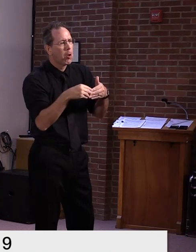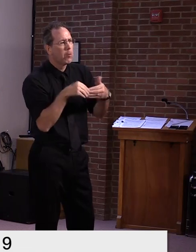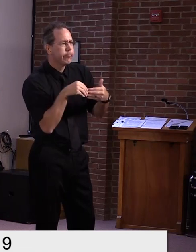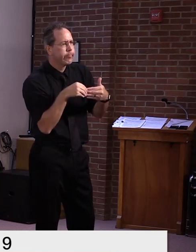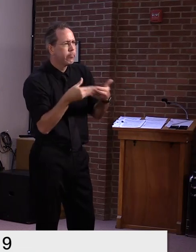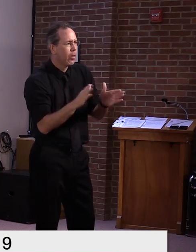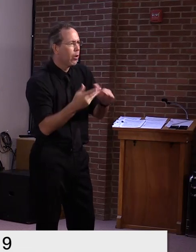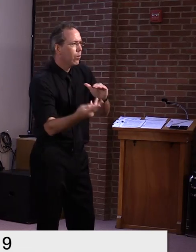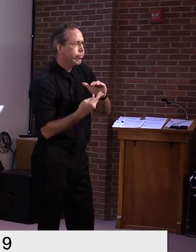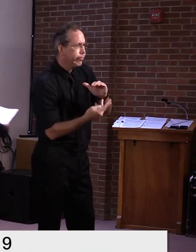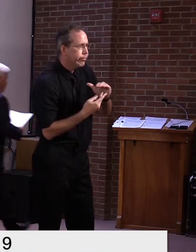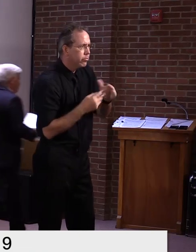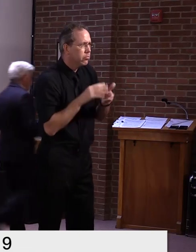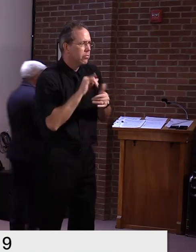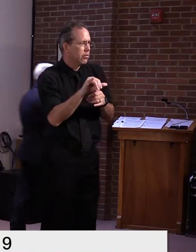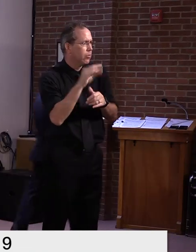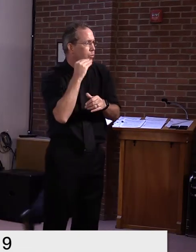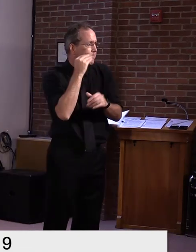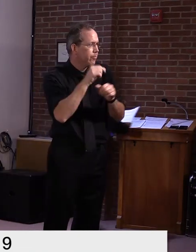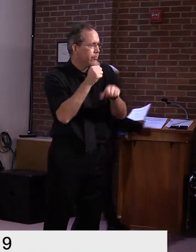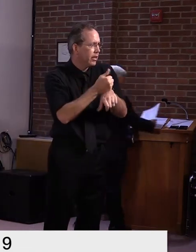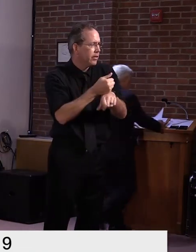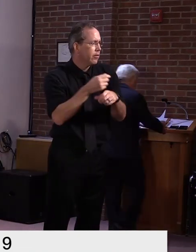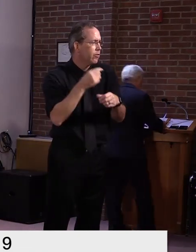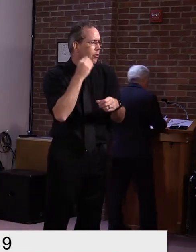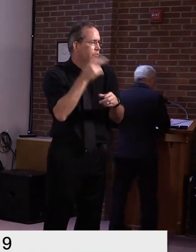Courtney, Local 22.